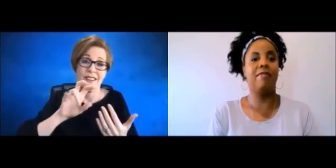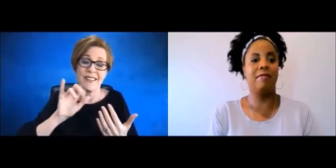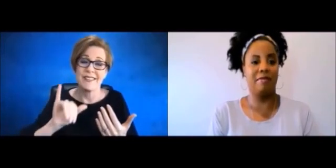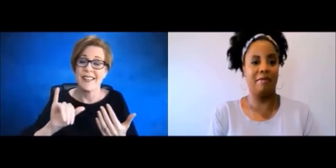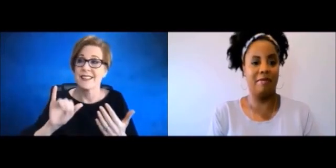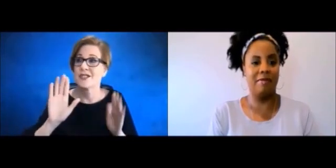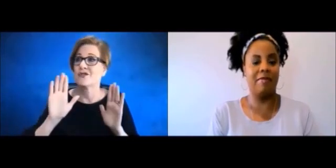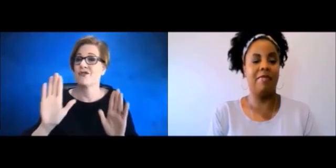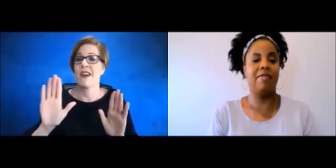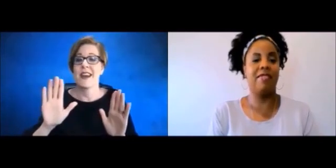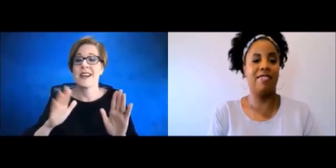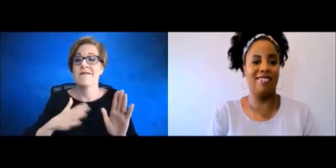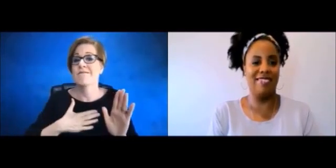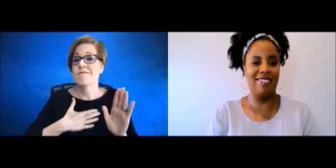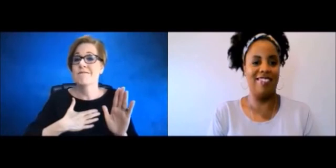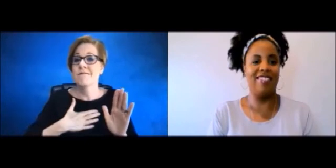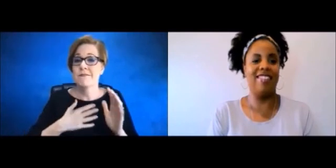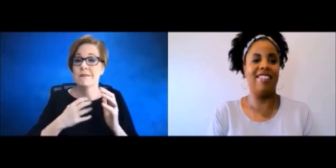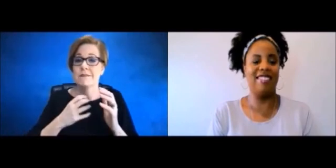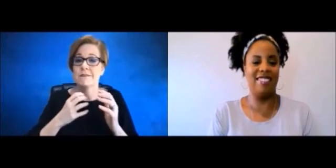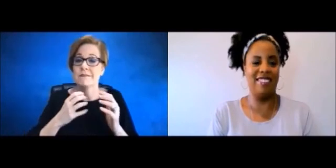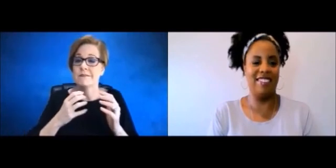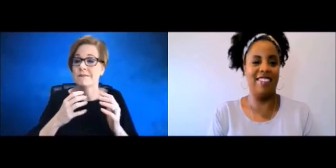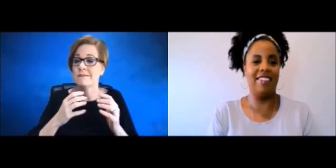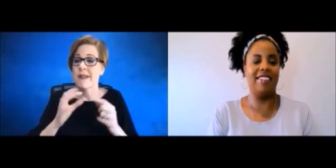has been a huge highlight.